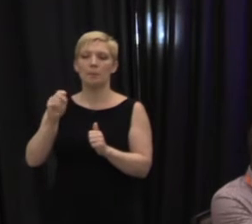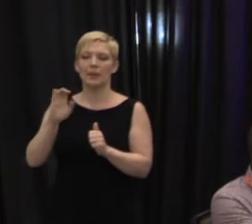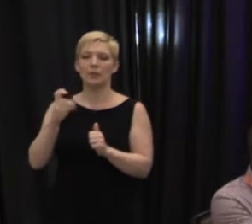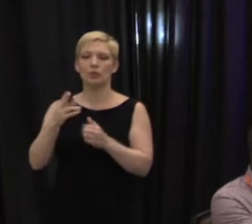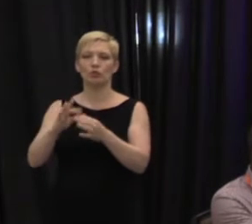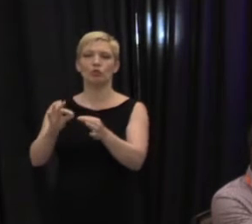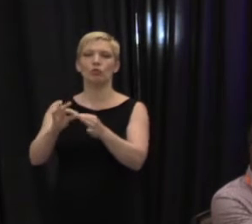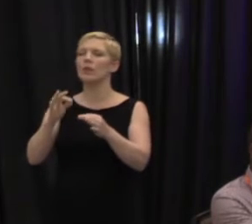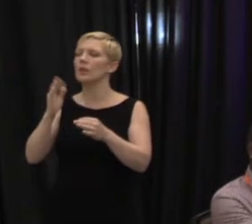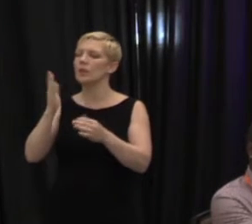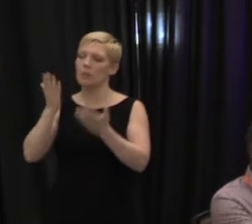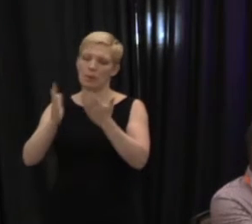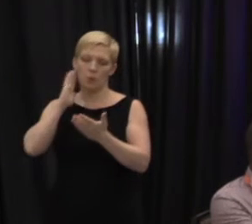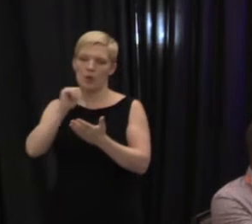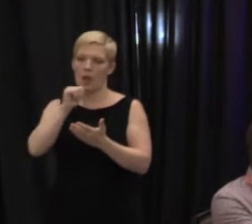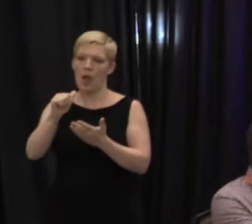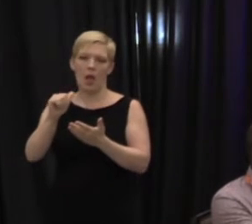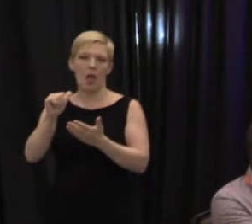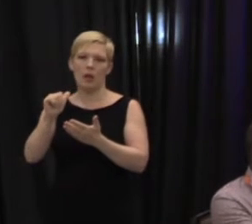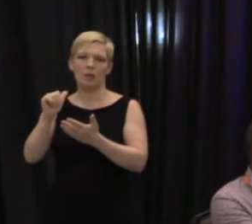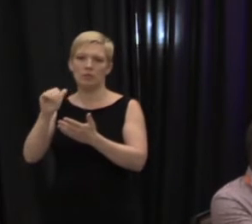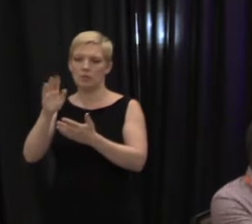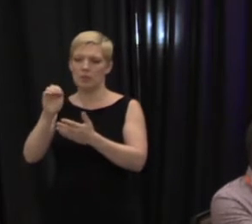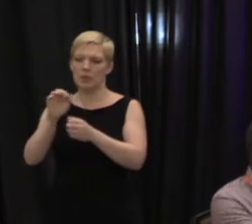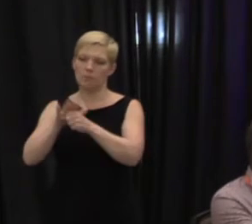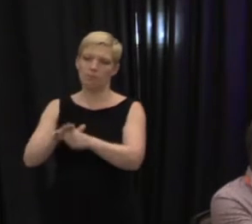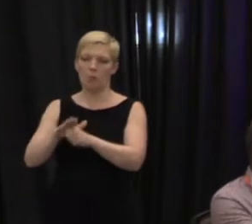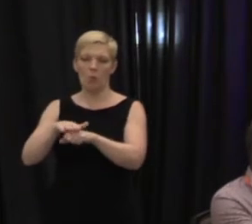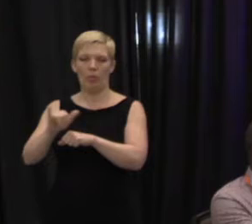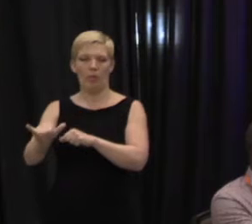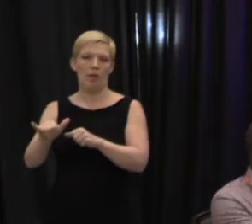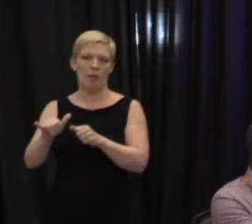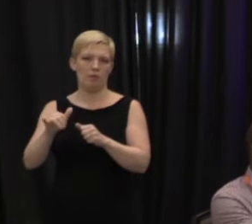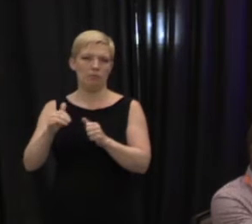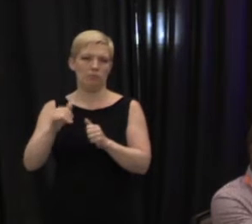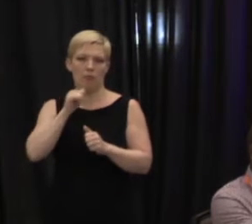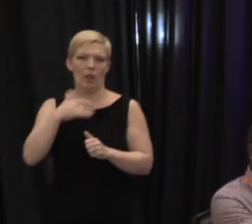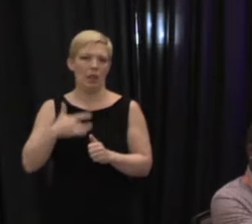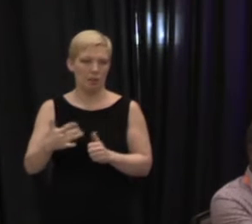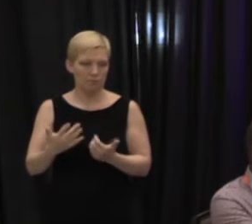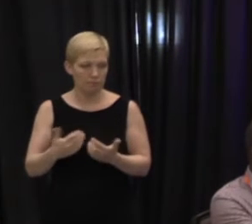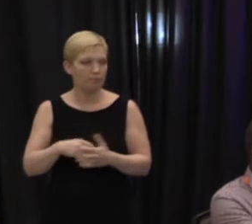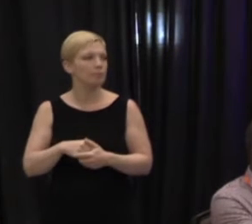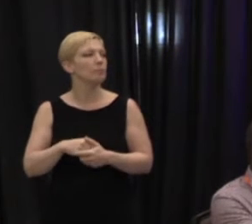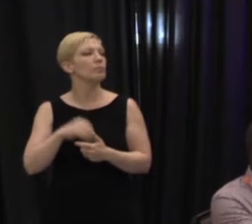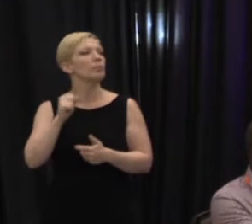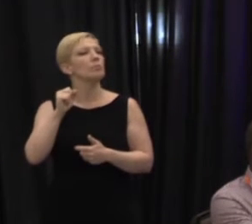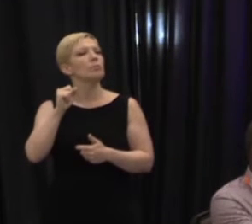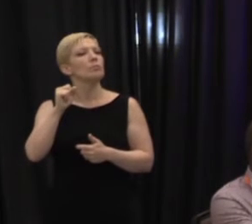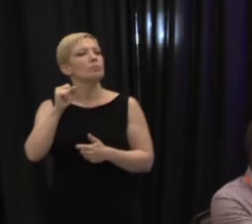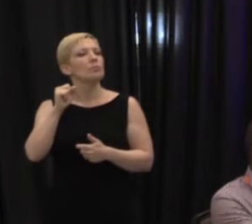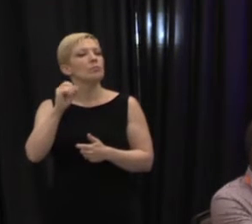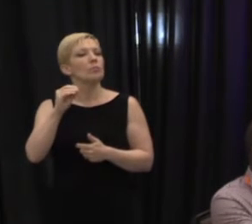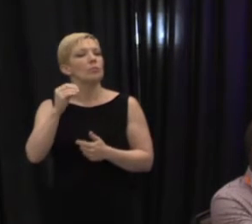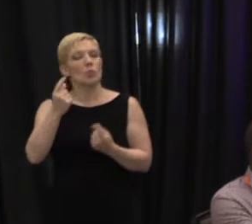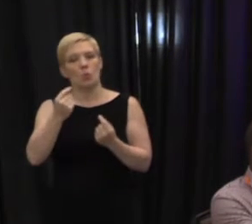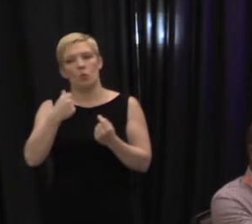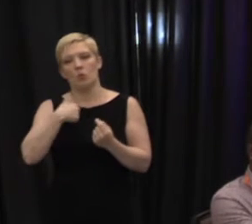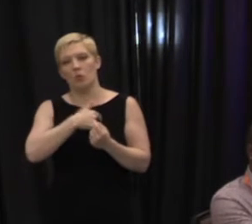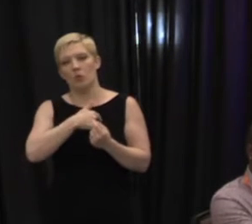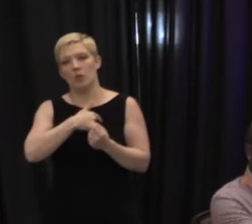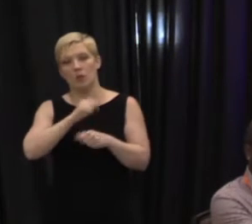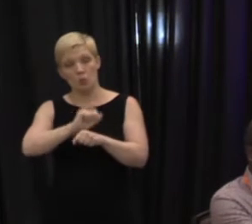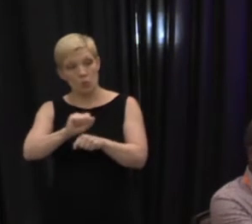Amendment are ways that a lot of people here would disagree with. So, so that's some of what we work